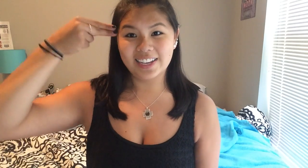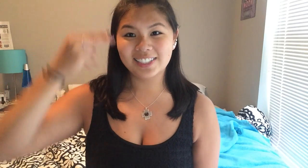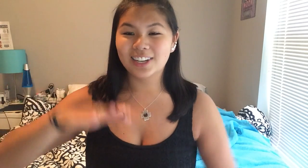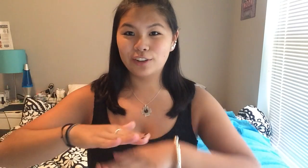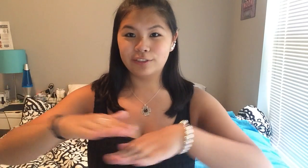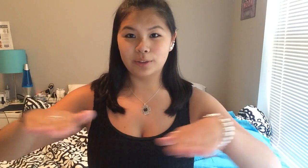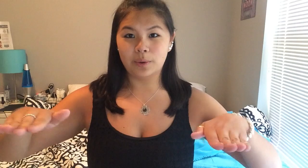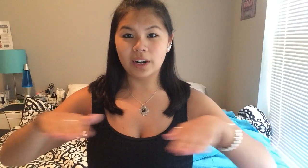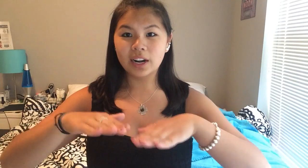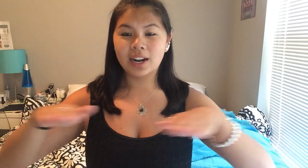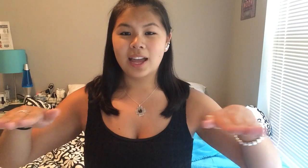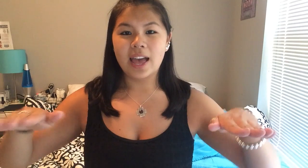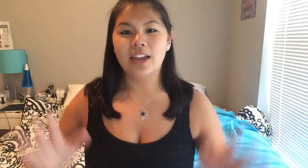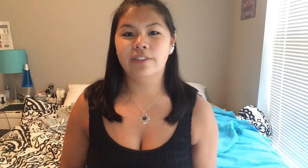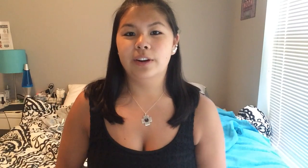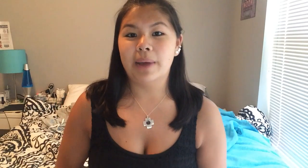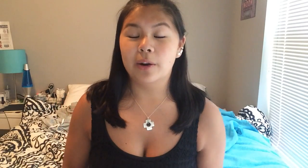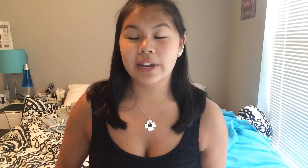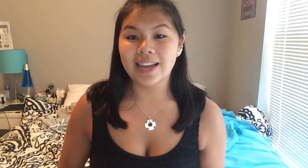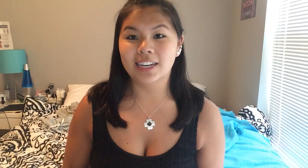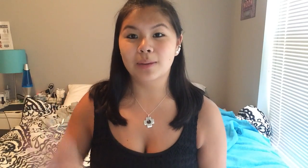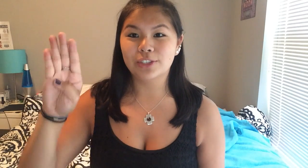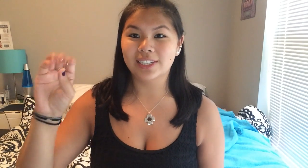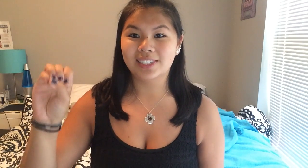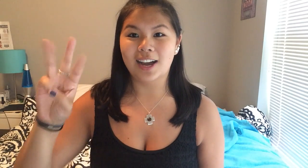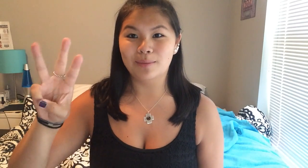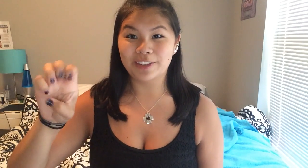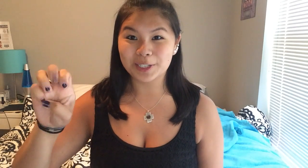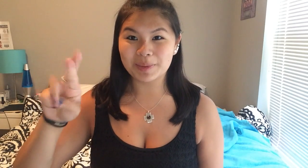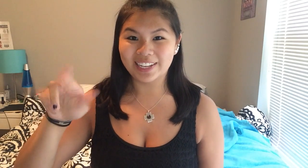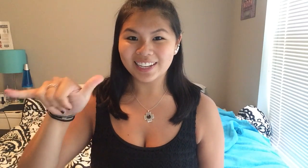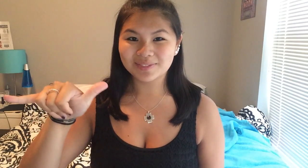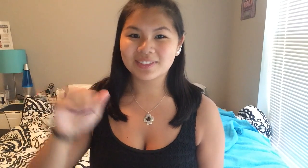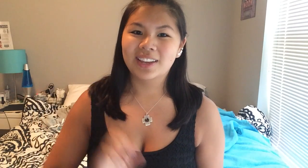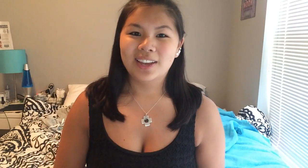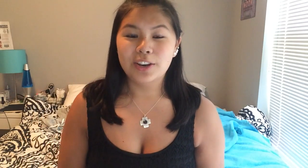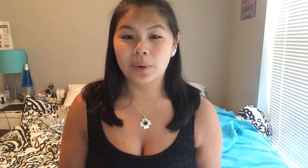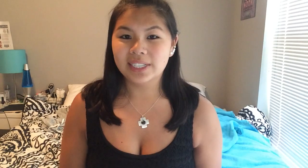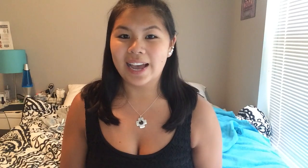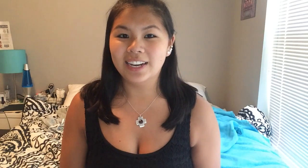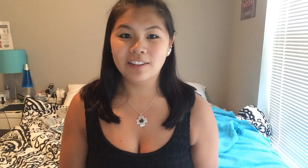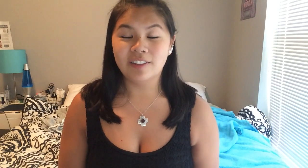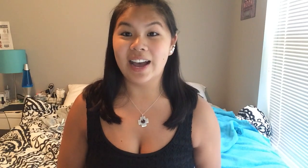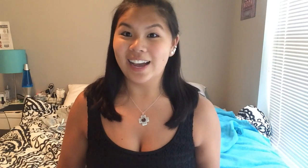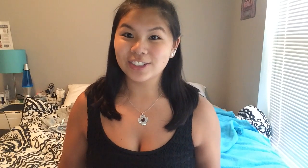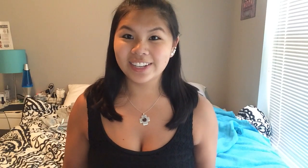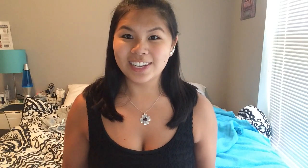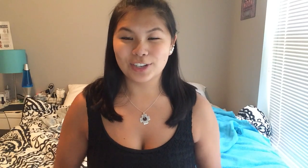Highest floor. And for Bowery, I ended up just finger spelling it. Nowhere is high enough. I actually interpreted